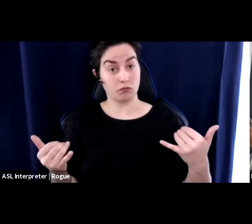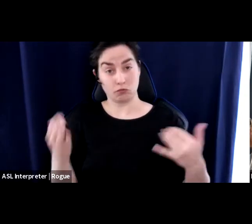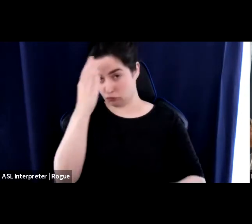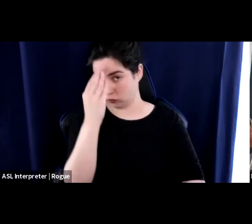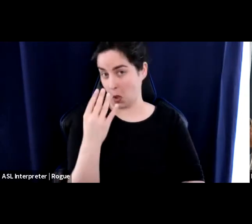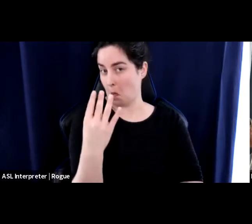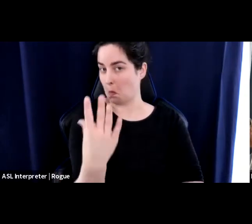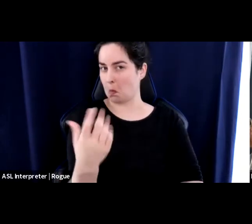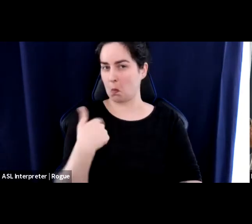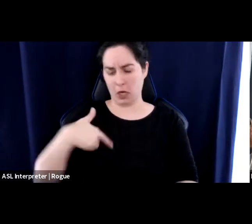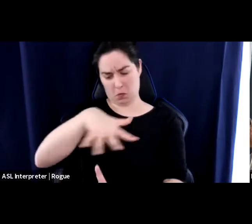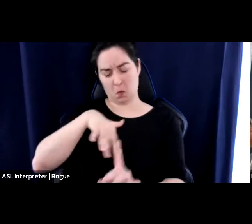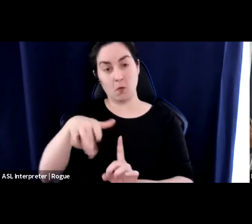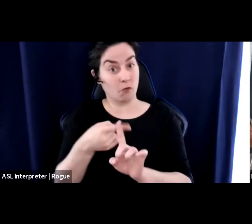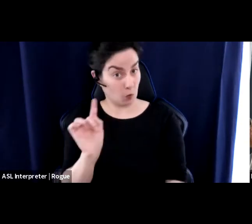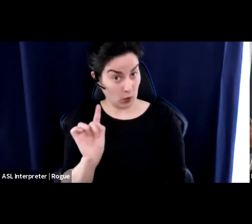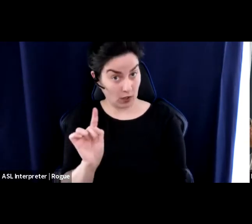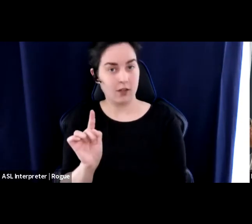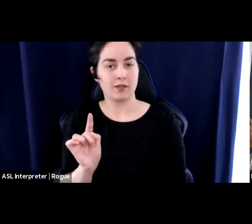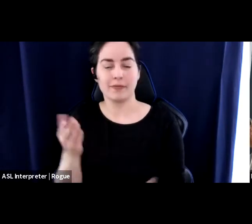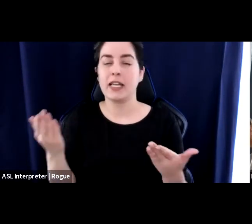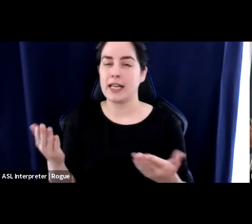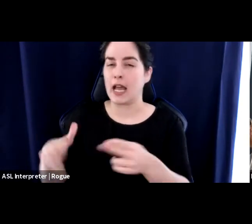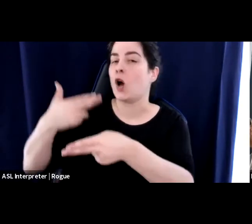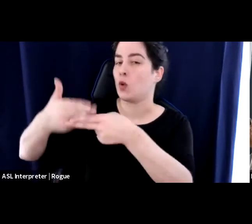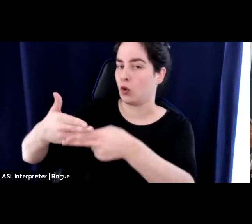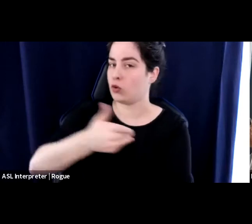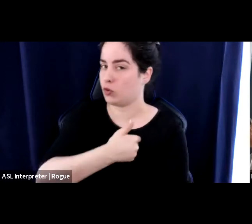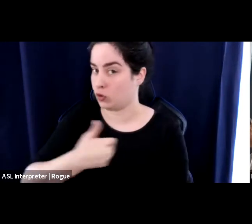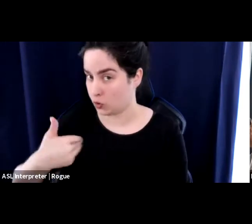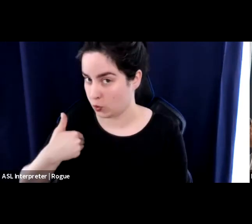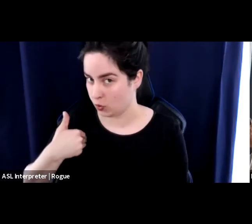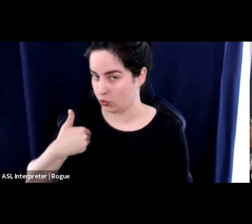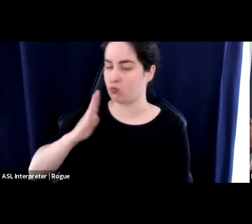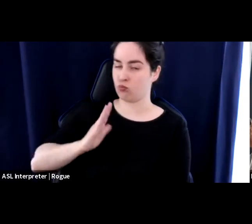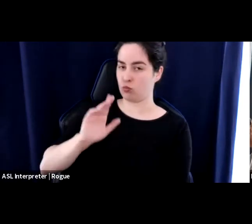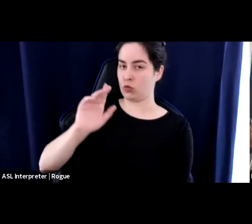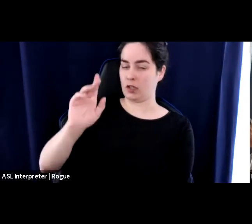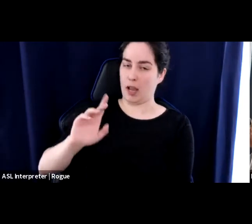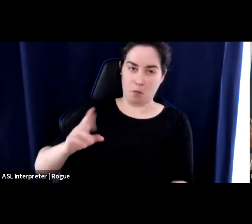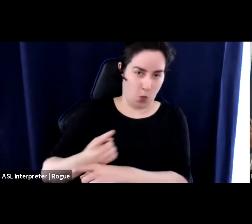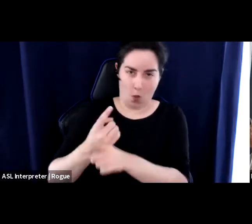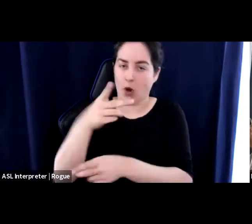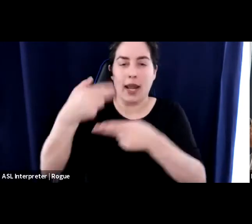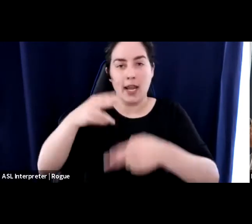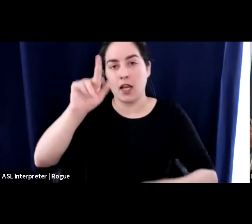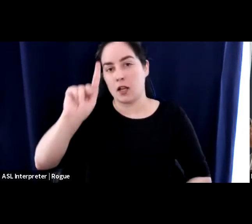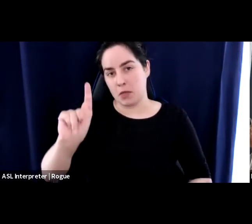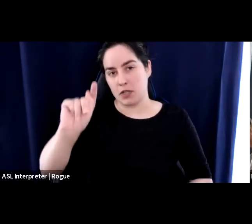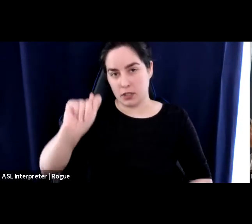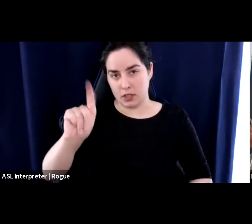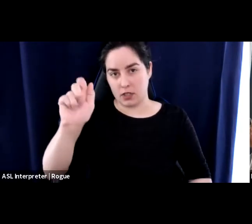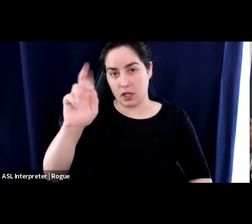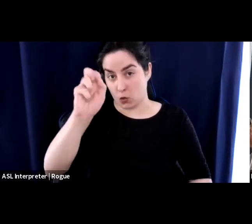you from the city now known as Toronto, Takaranto, which is governed by the Dish with One